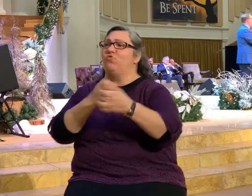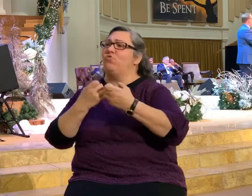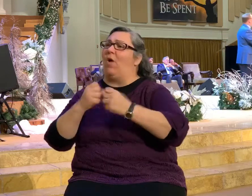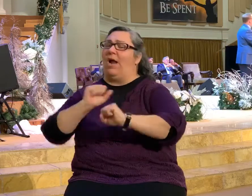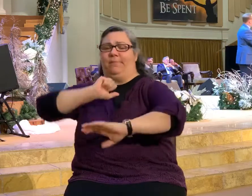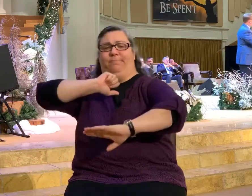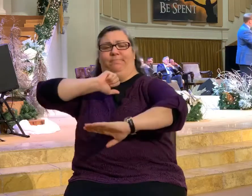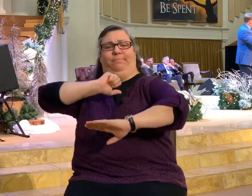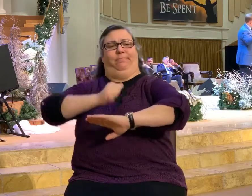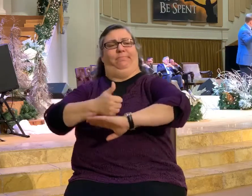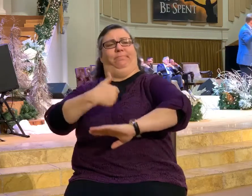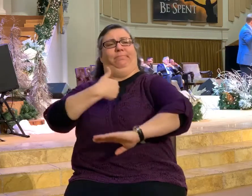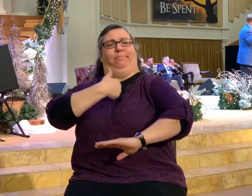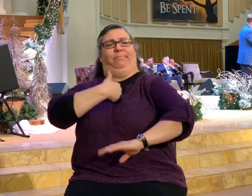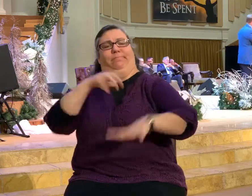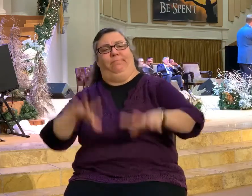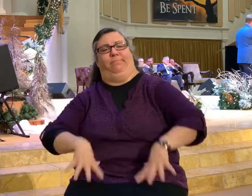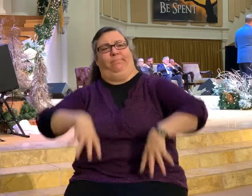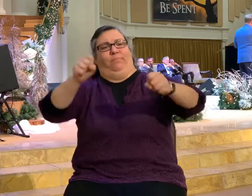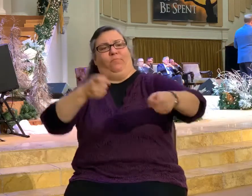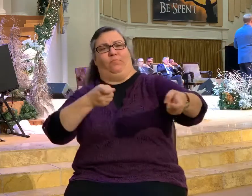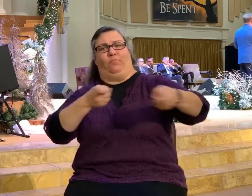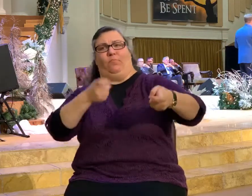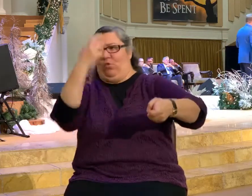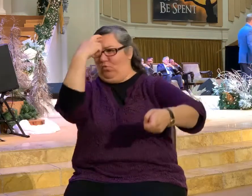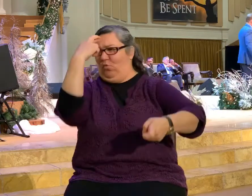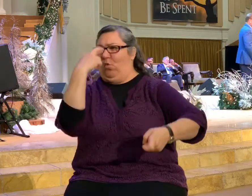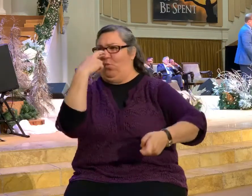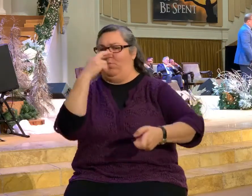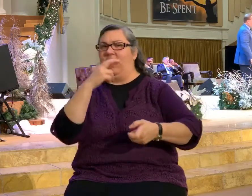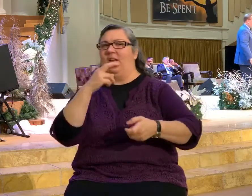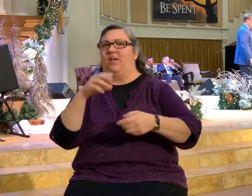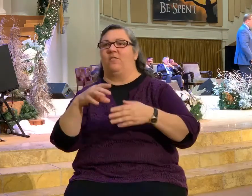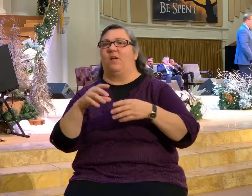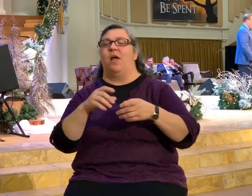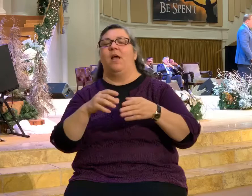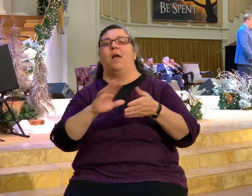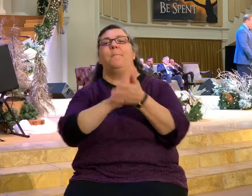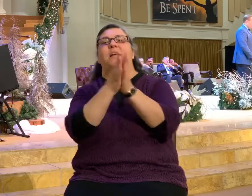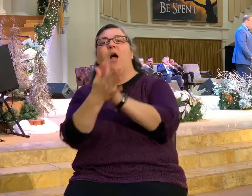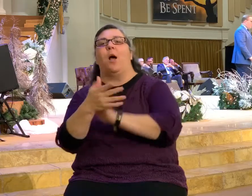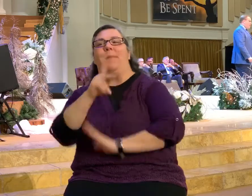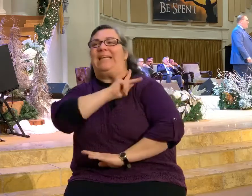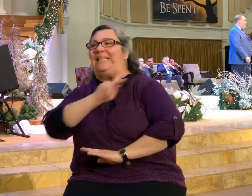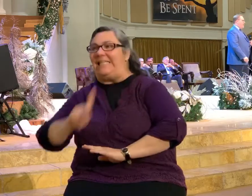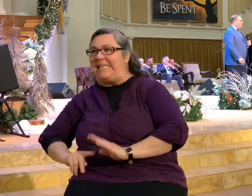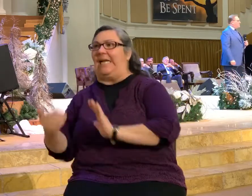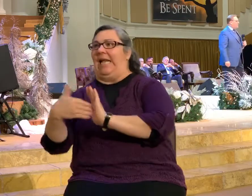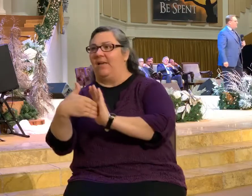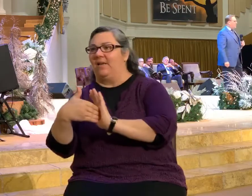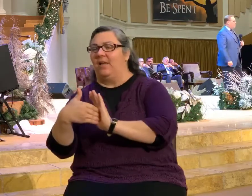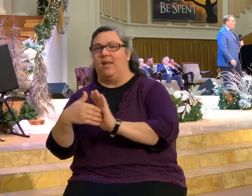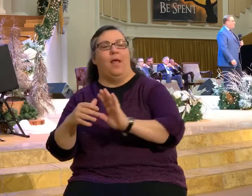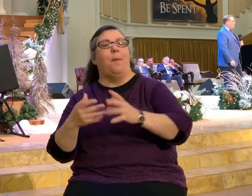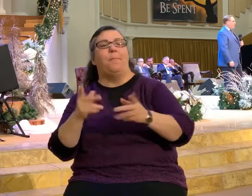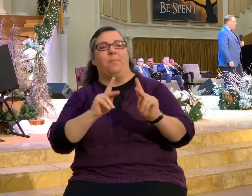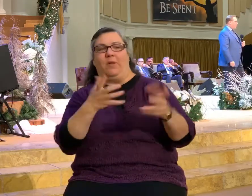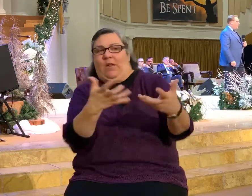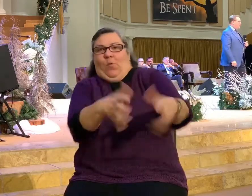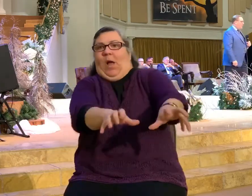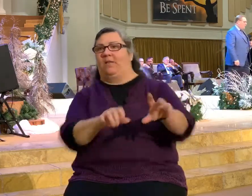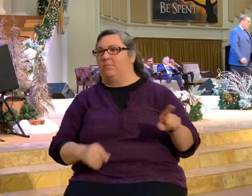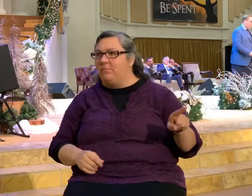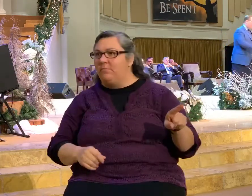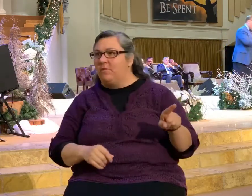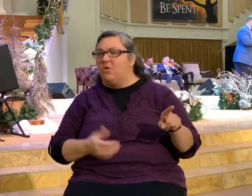establish himself, take Rome back into the area of kings. They didn't want that. And so there at the Temple of Pompeii,